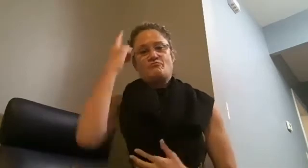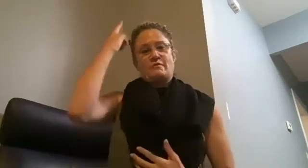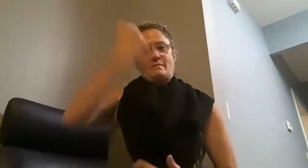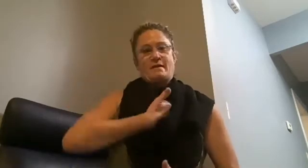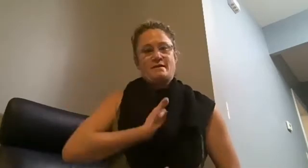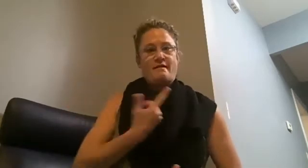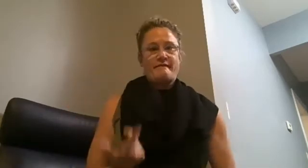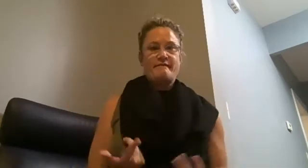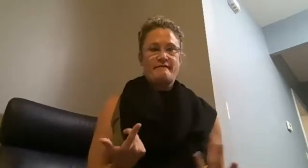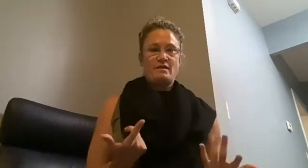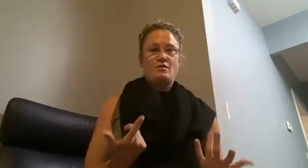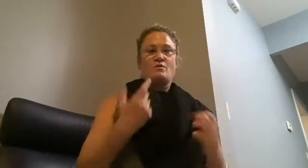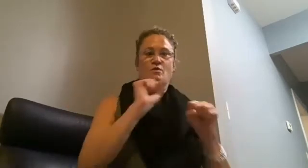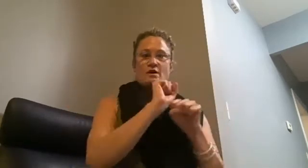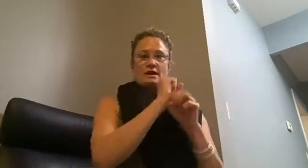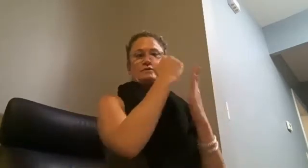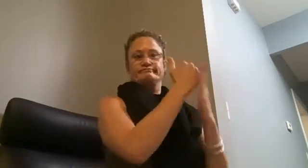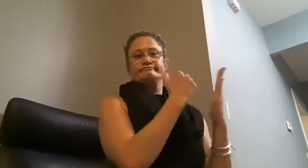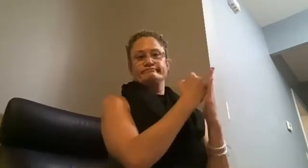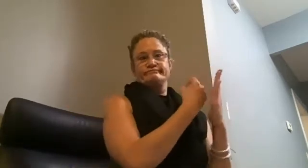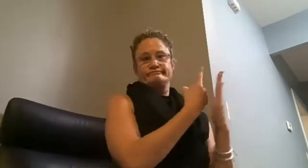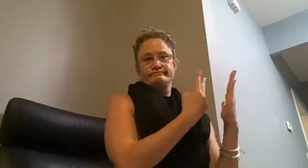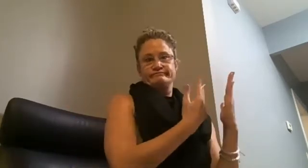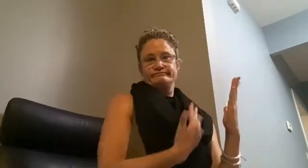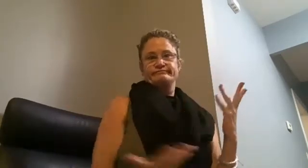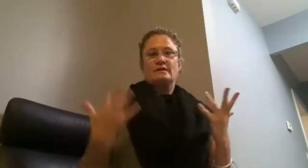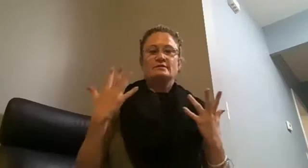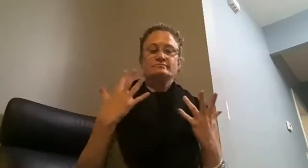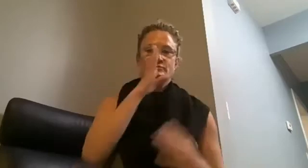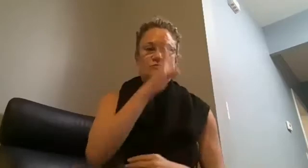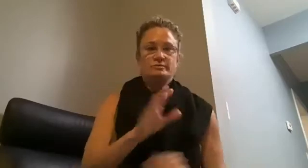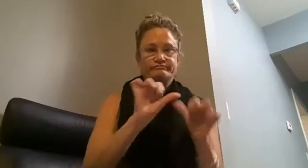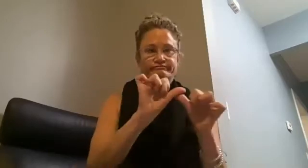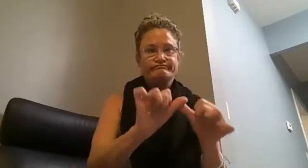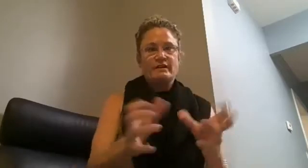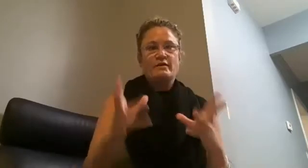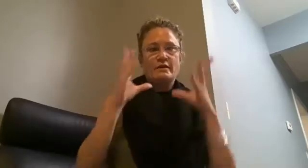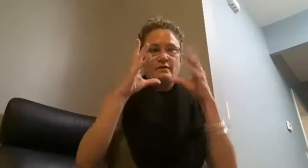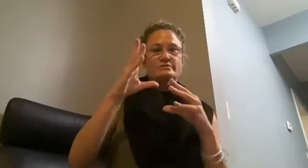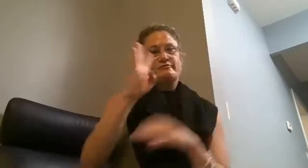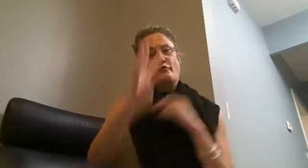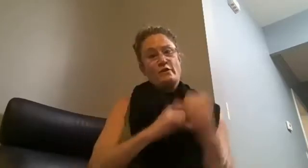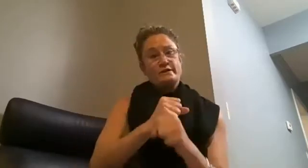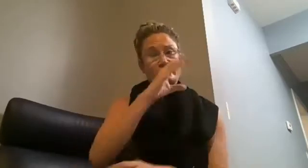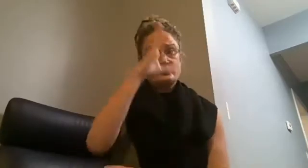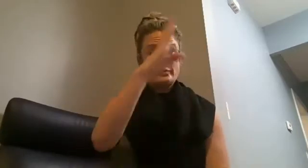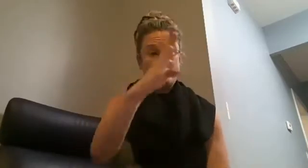after having worked the steps and been sober for a while. And that experience was this. When I was 4 years sober, I moved out of